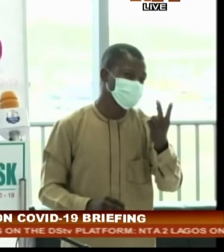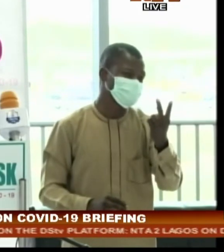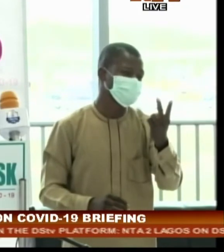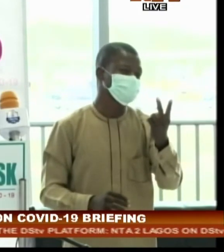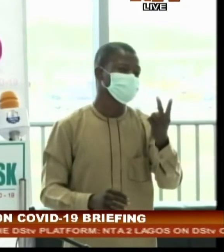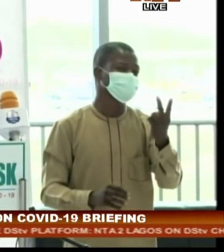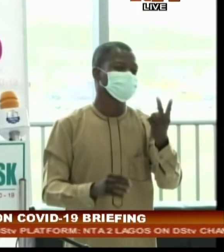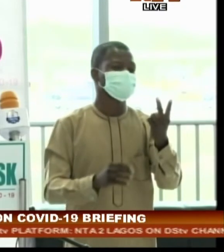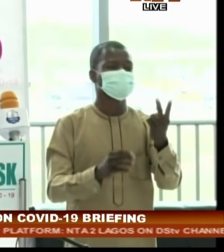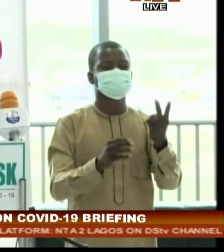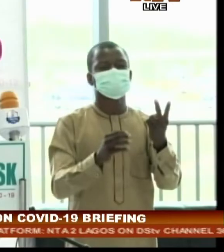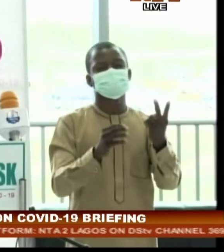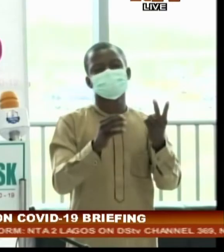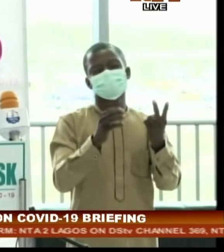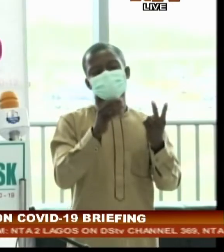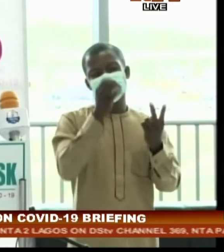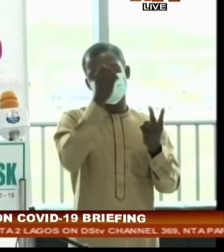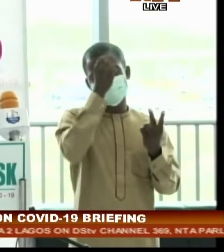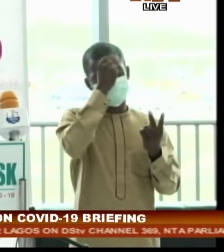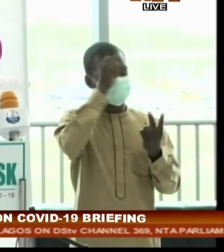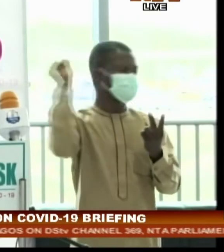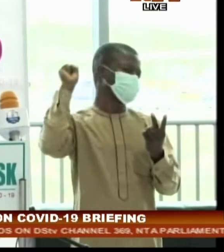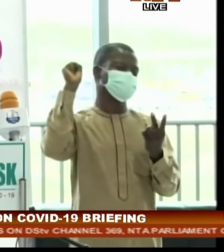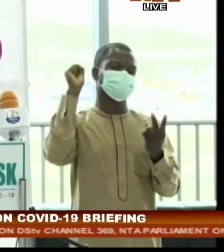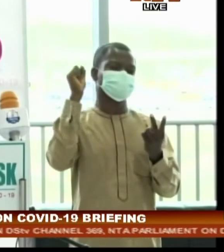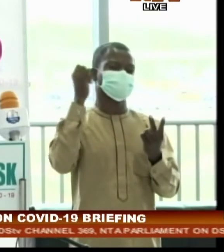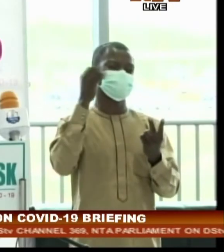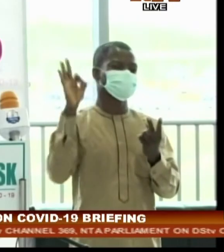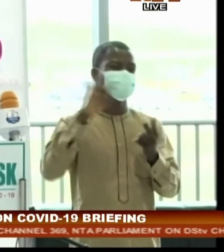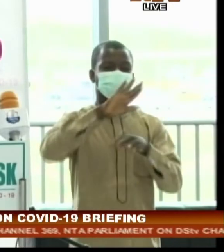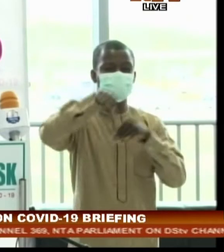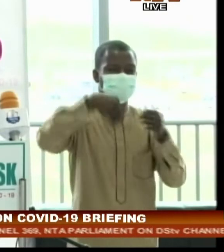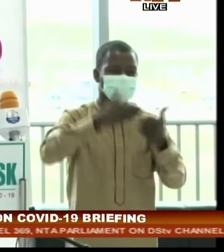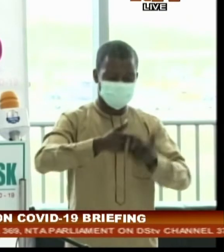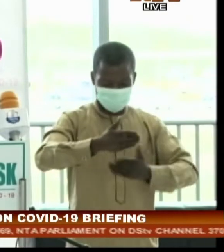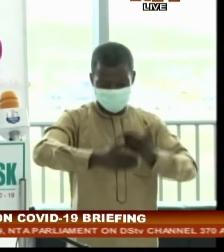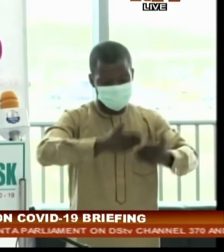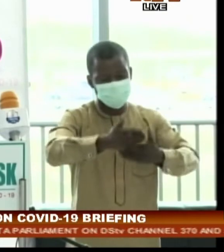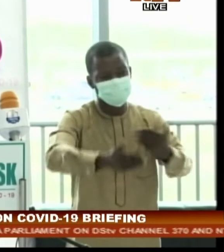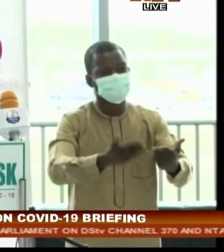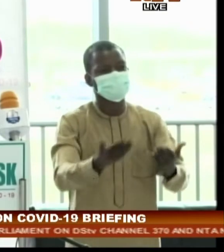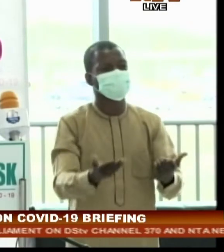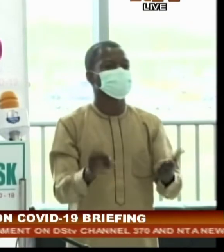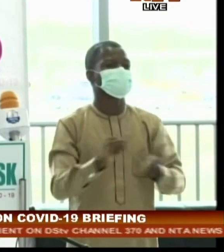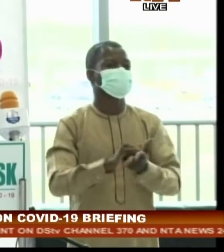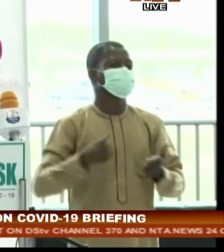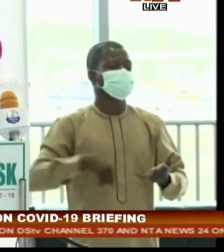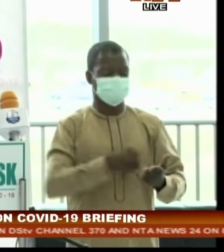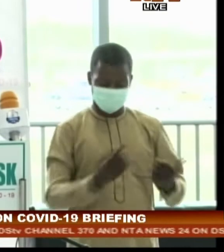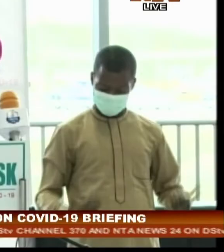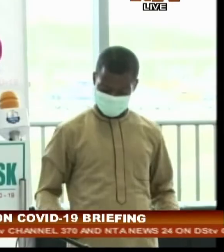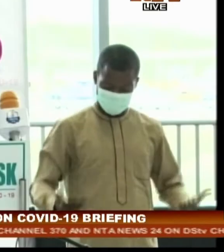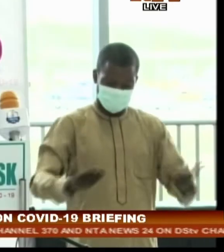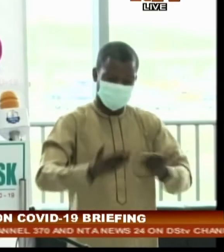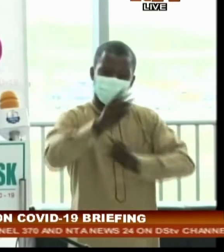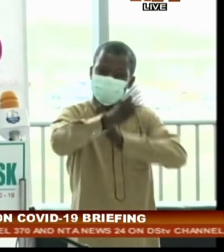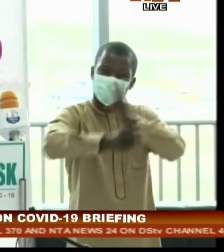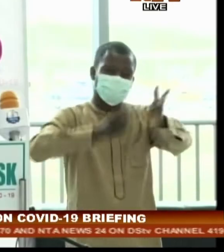non-adherence to the non-pharmaceutical initiatives that have been introduced